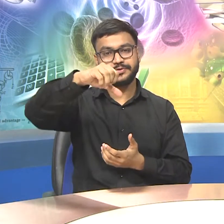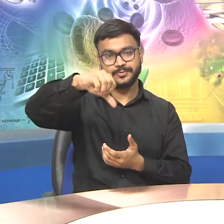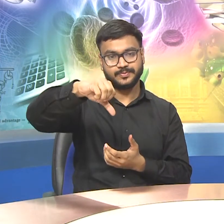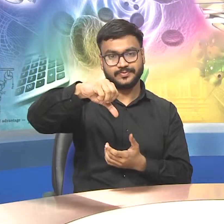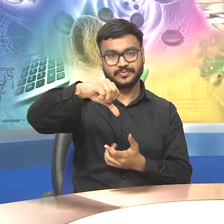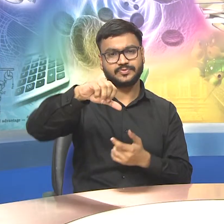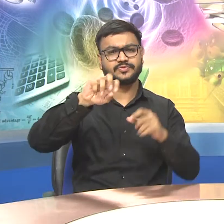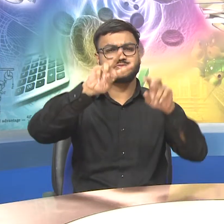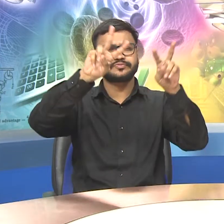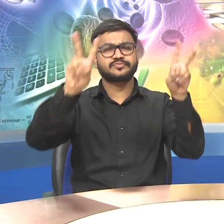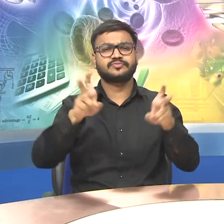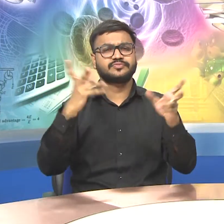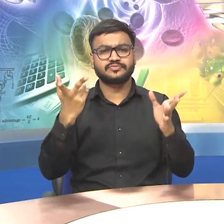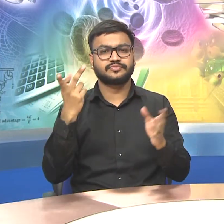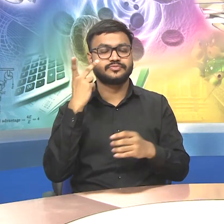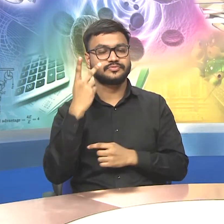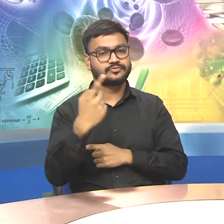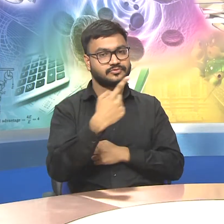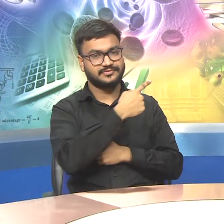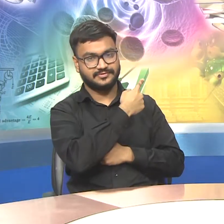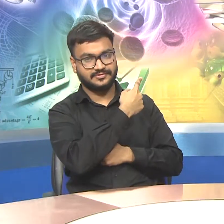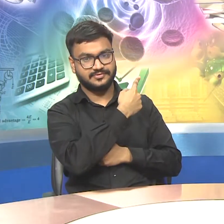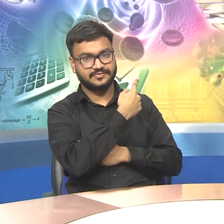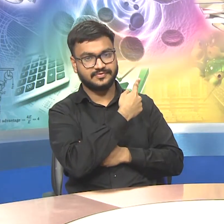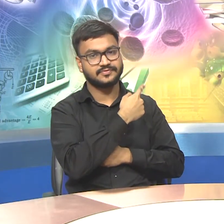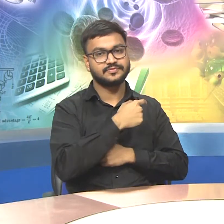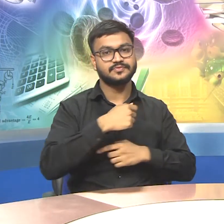9 Word Level Structures.